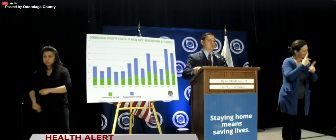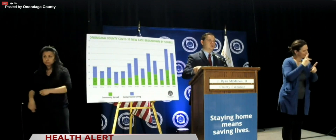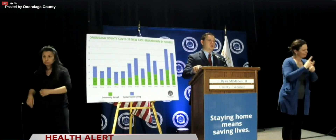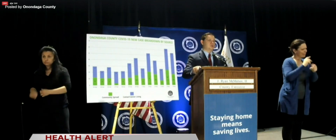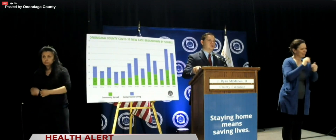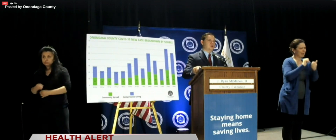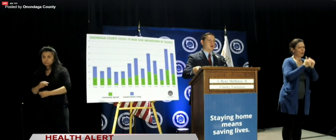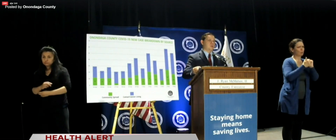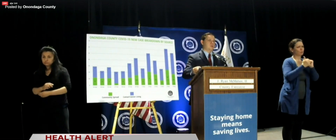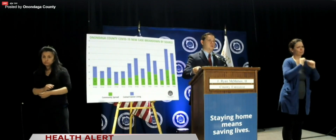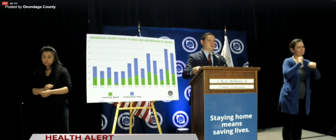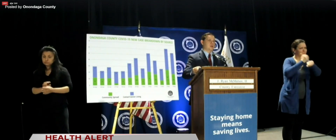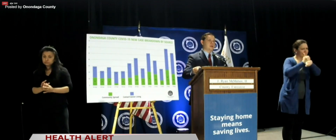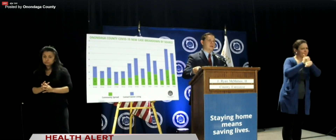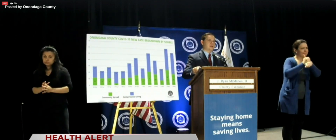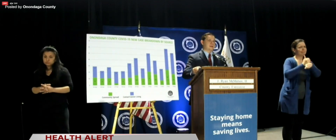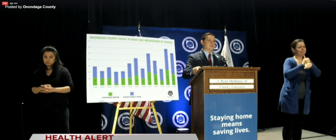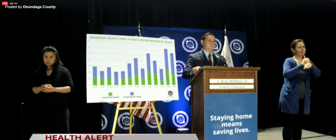units are almost like